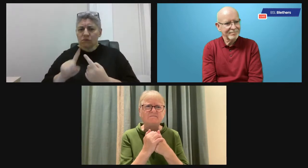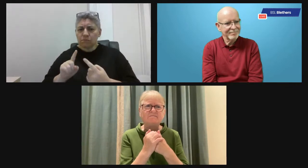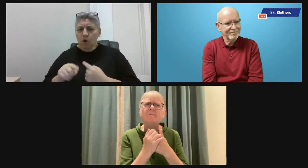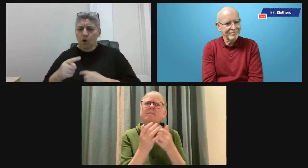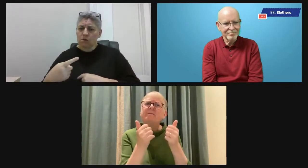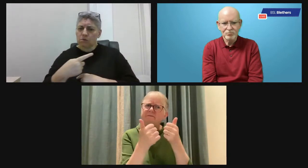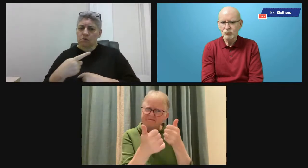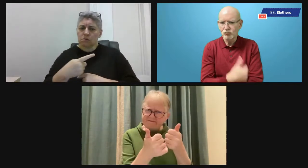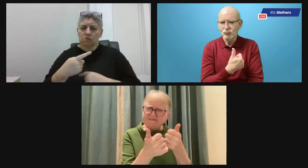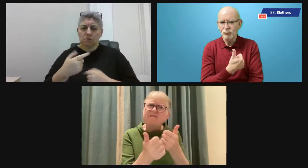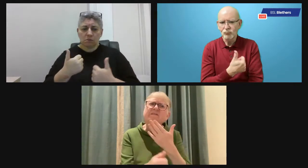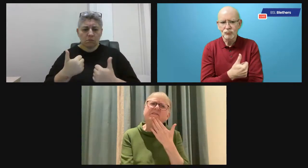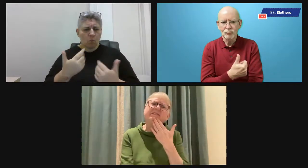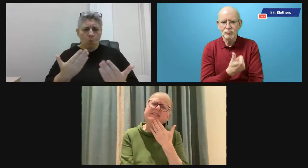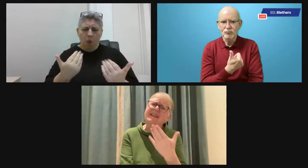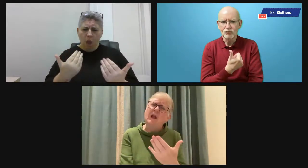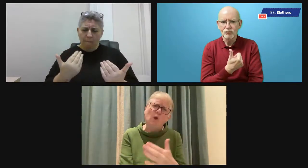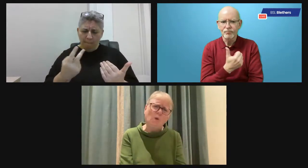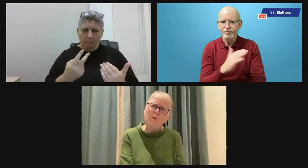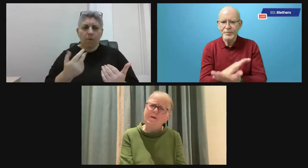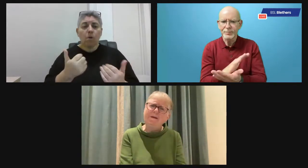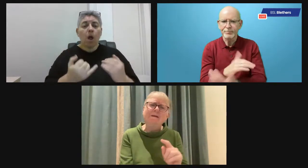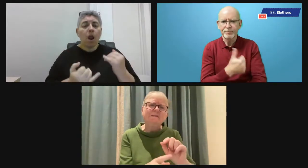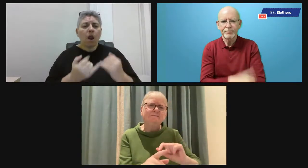at home, it would be worth,